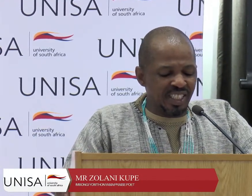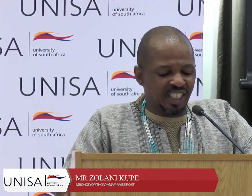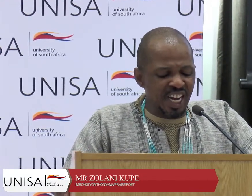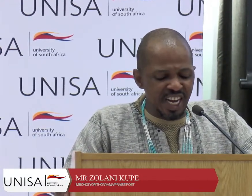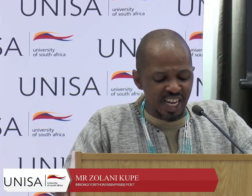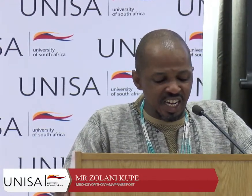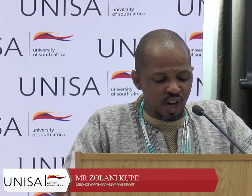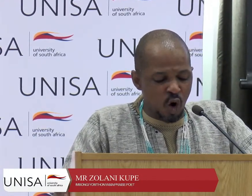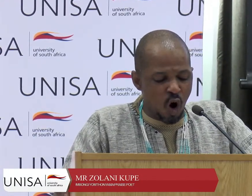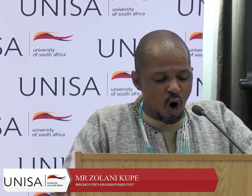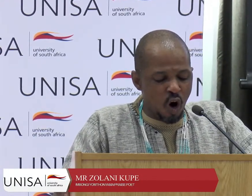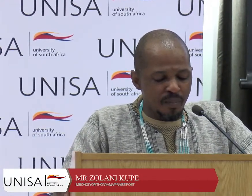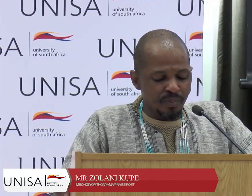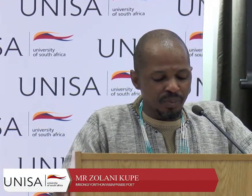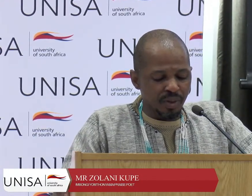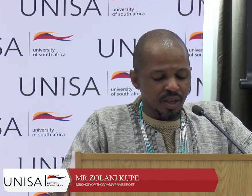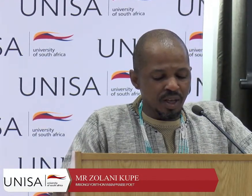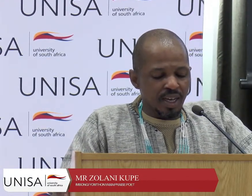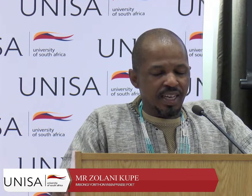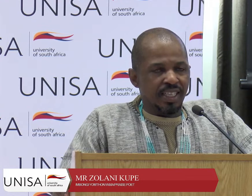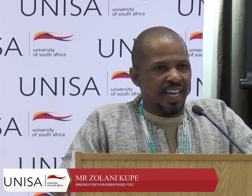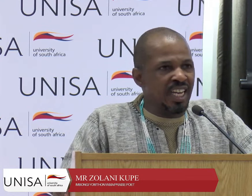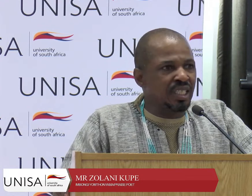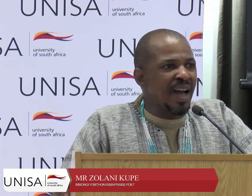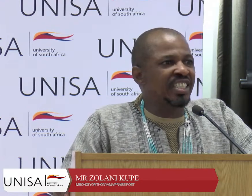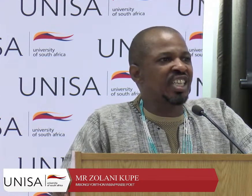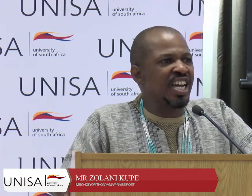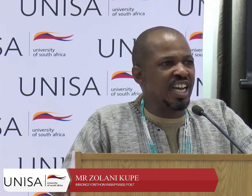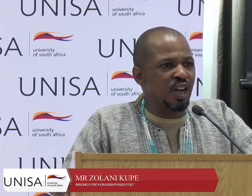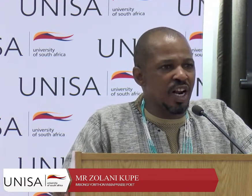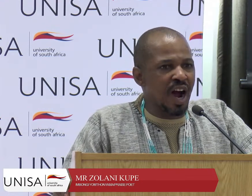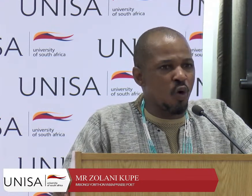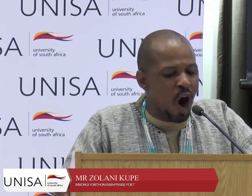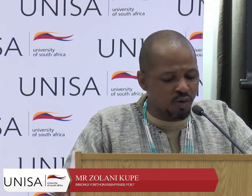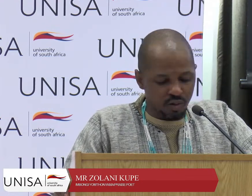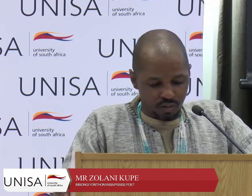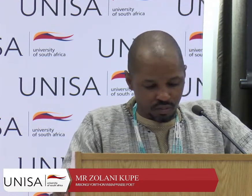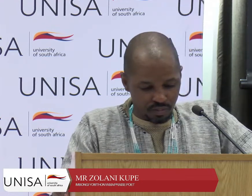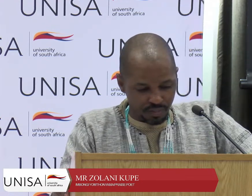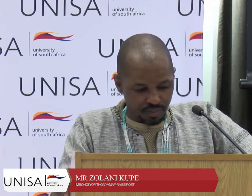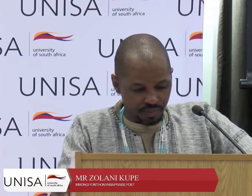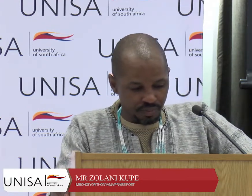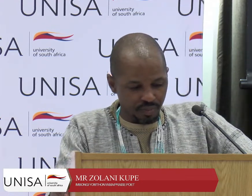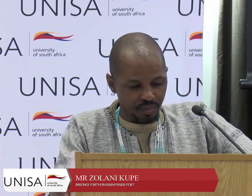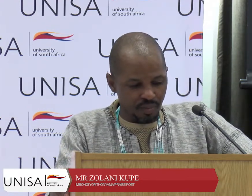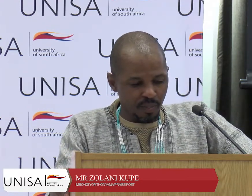Zenithi bentshilo, zenithi bentshilo nangoku.